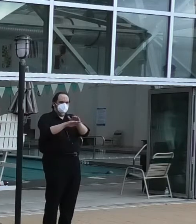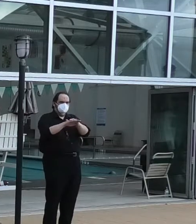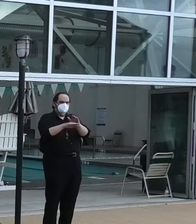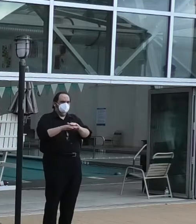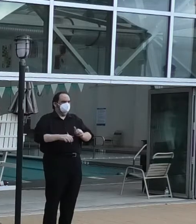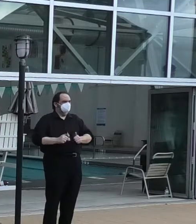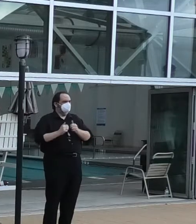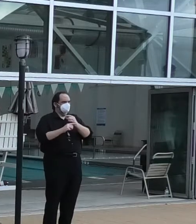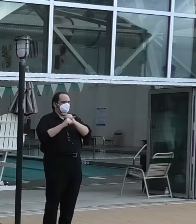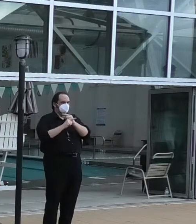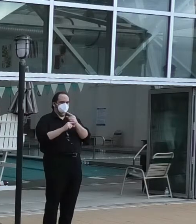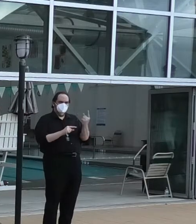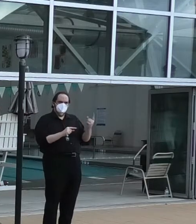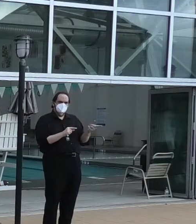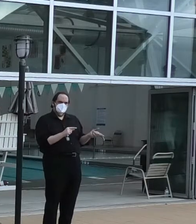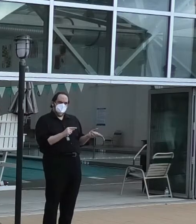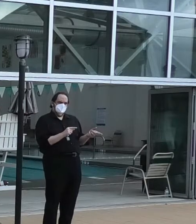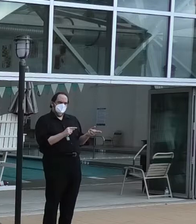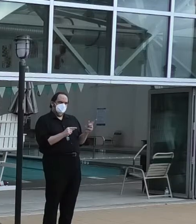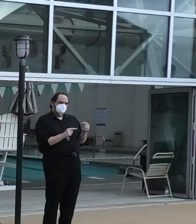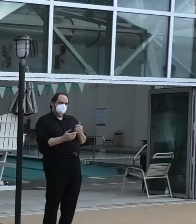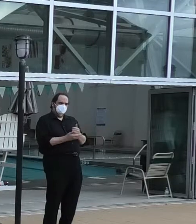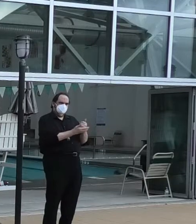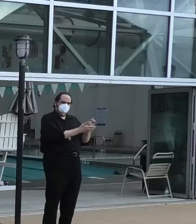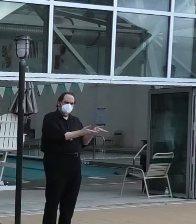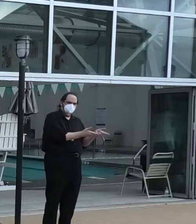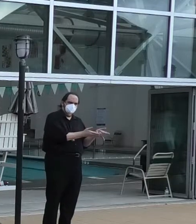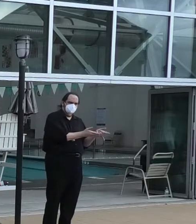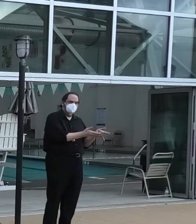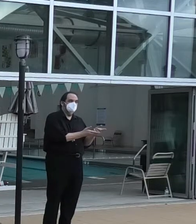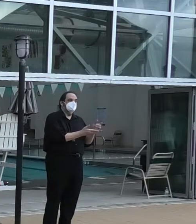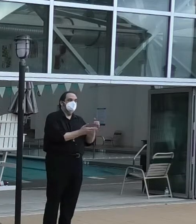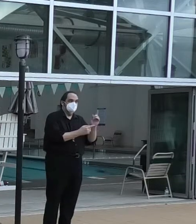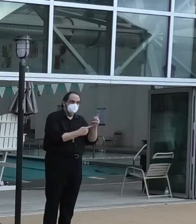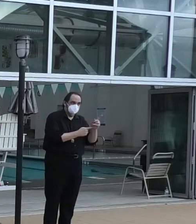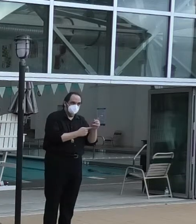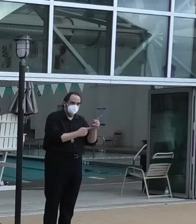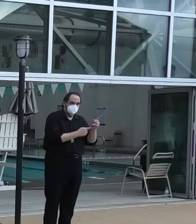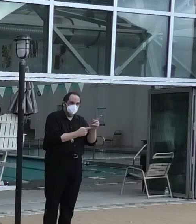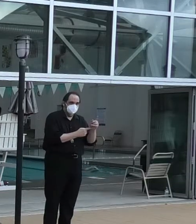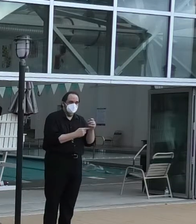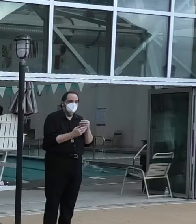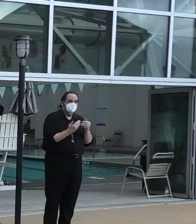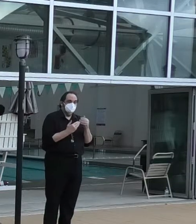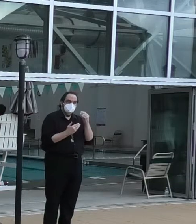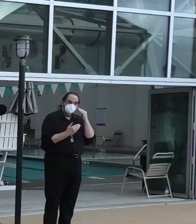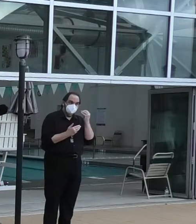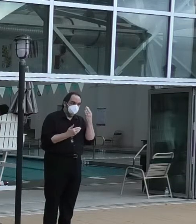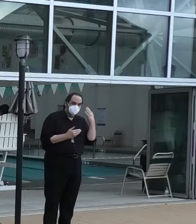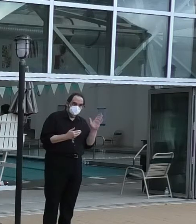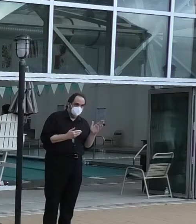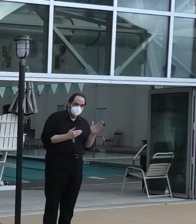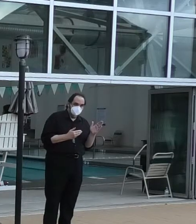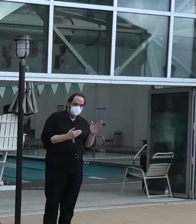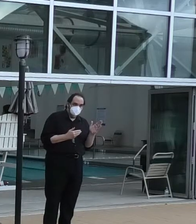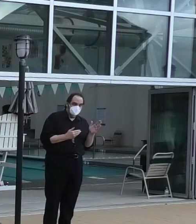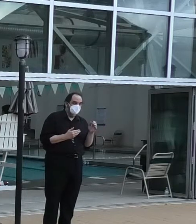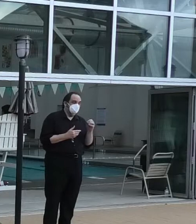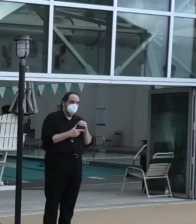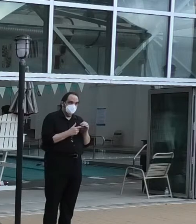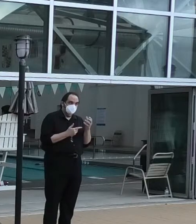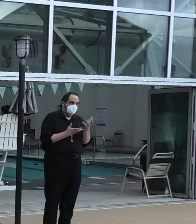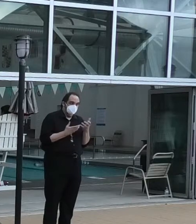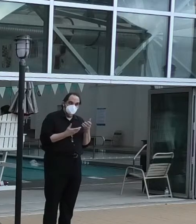lifeguards that someone was in need of assistance, at that moment, whether he knew it or not, or wanted to or